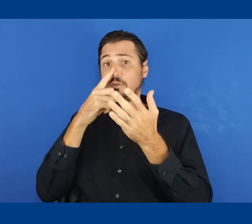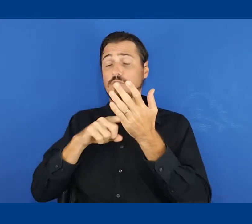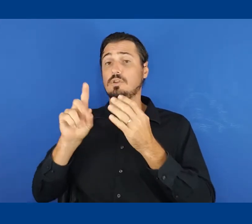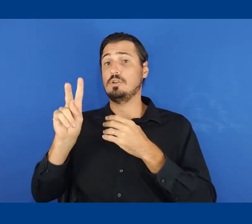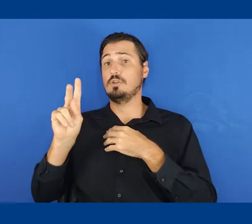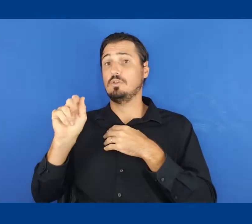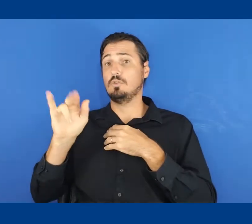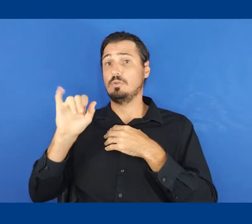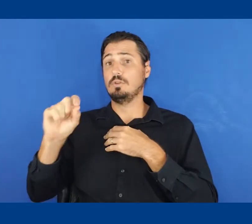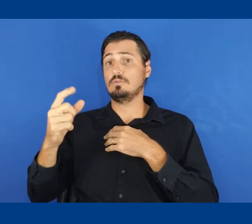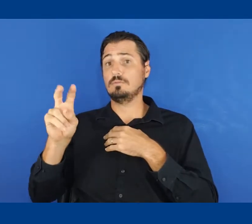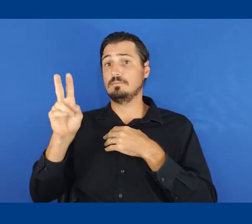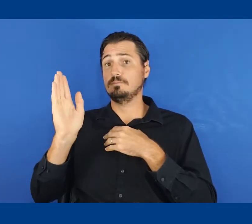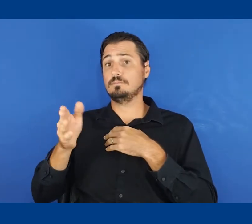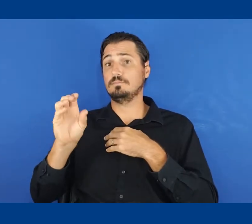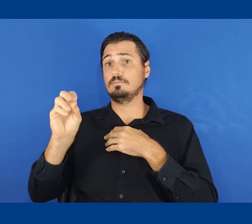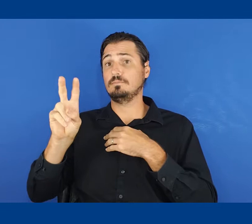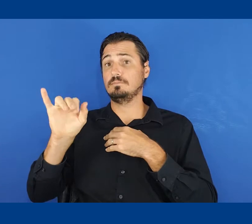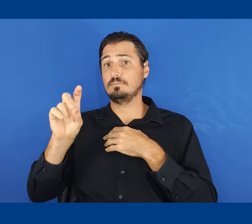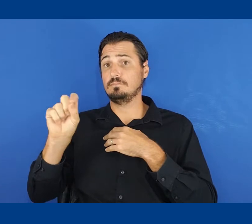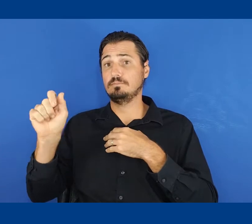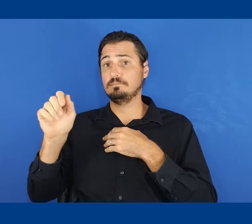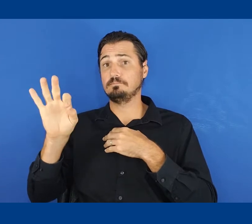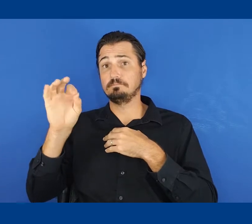please visit